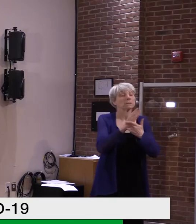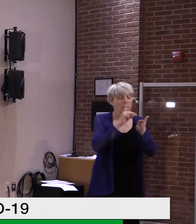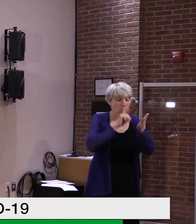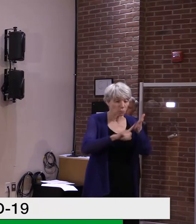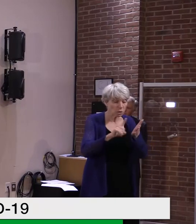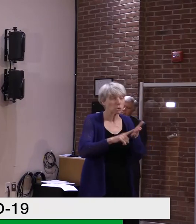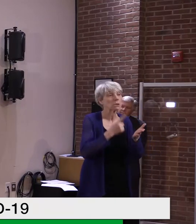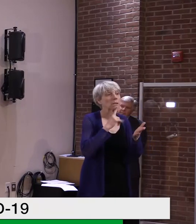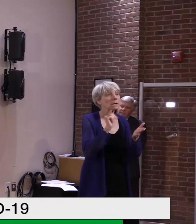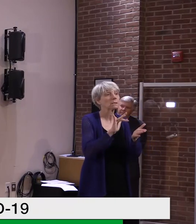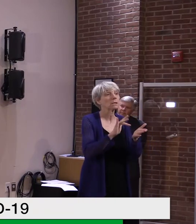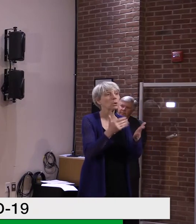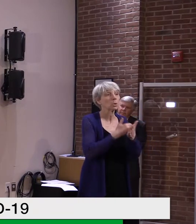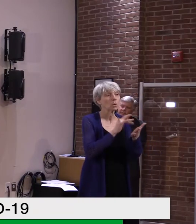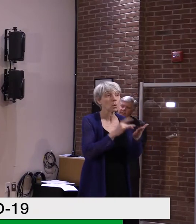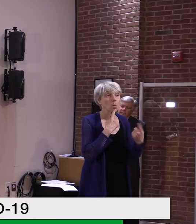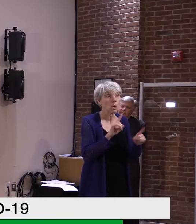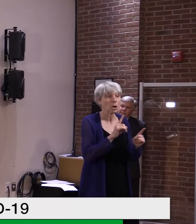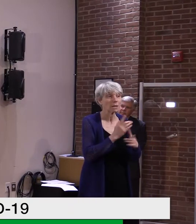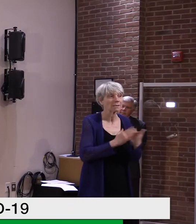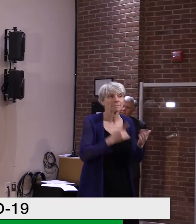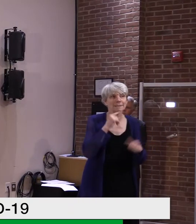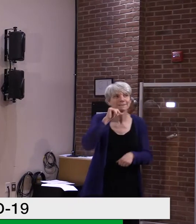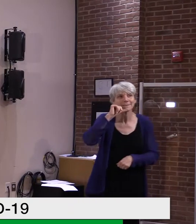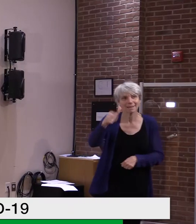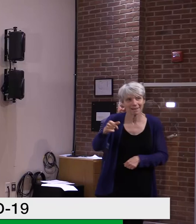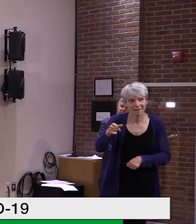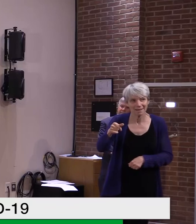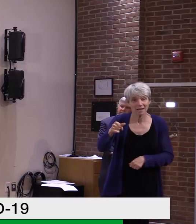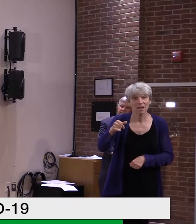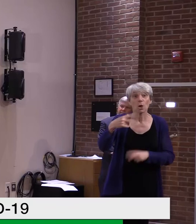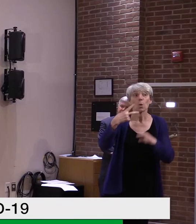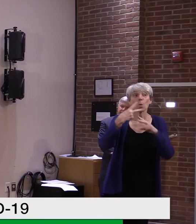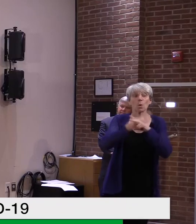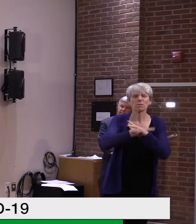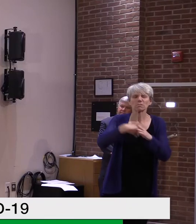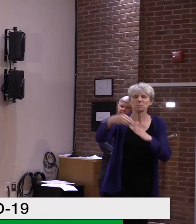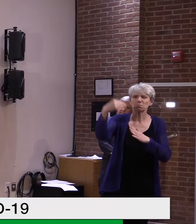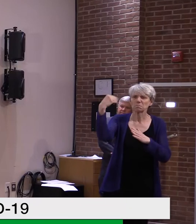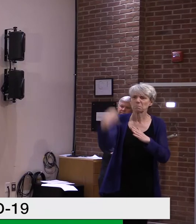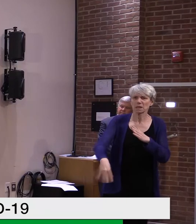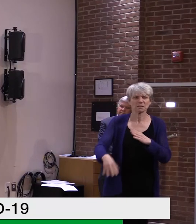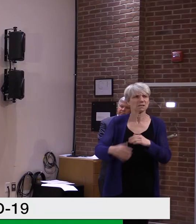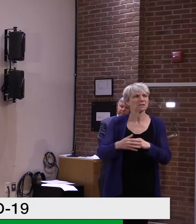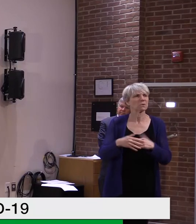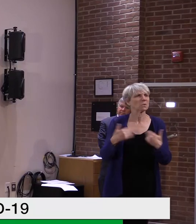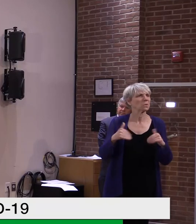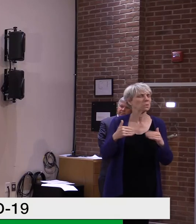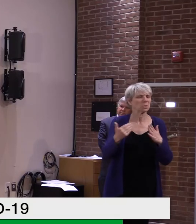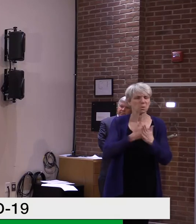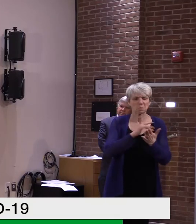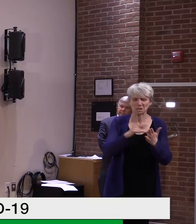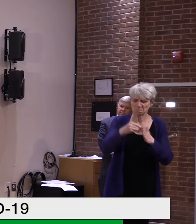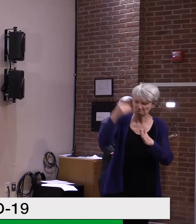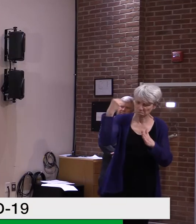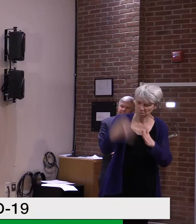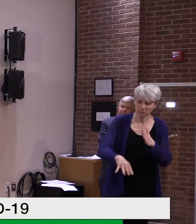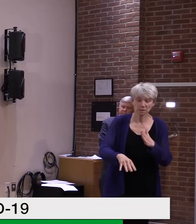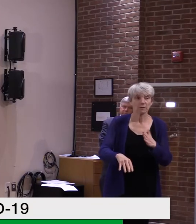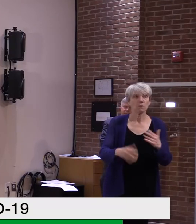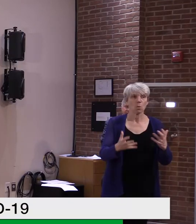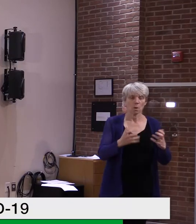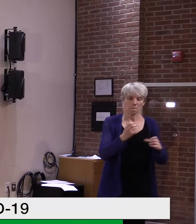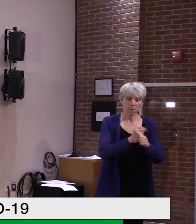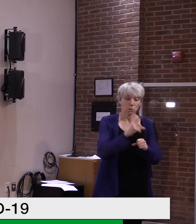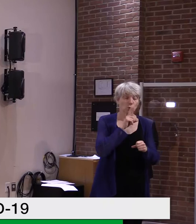to the contrary. And number three, it's quite expensive. So we want to make sure that Vermonters who might